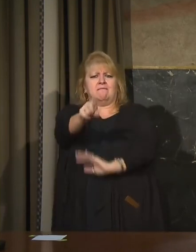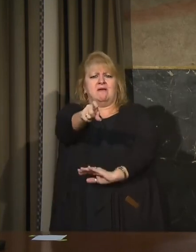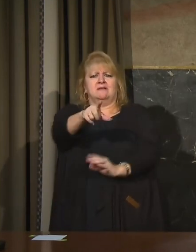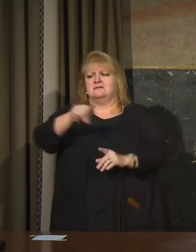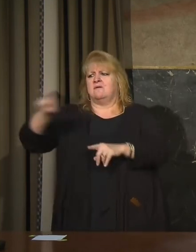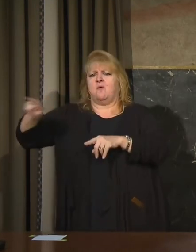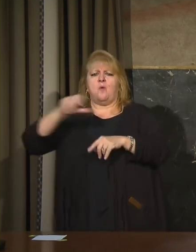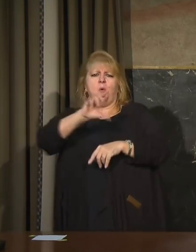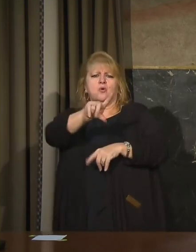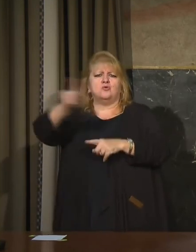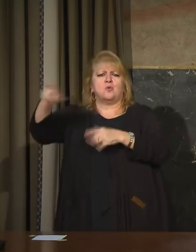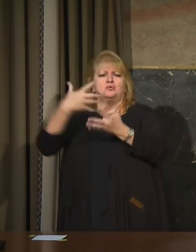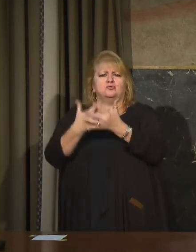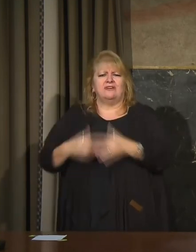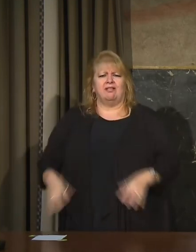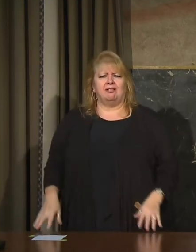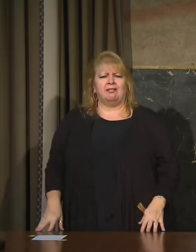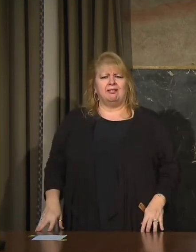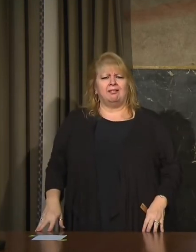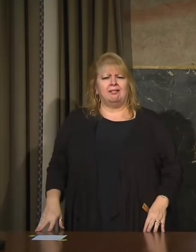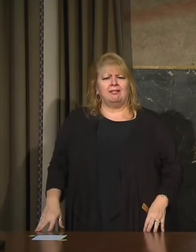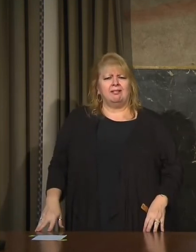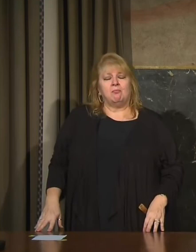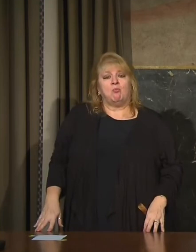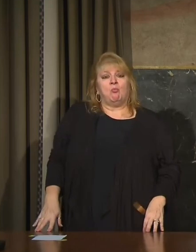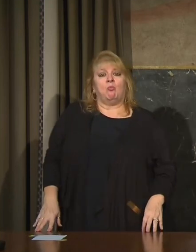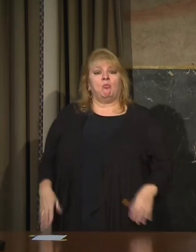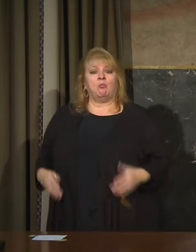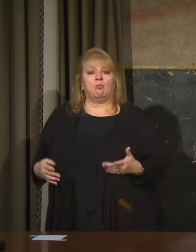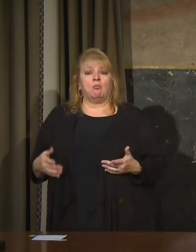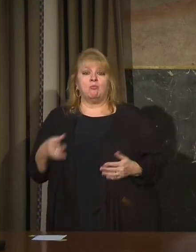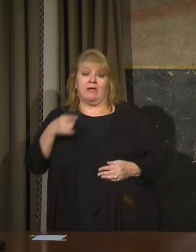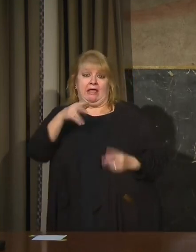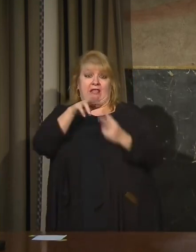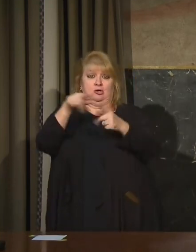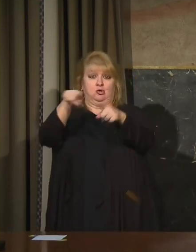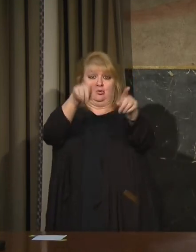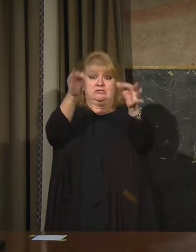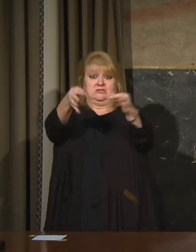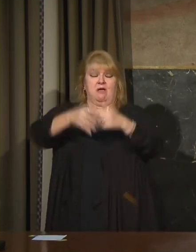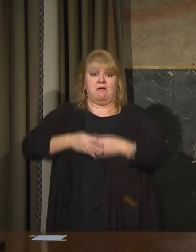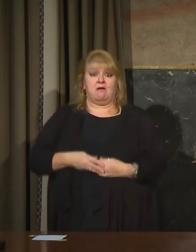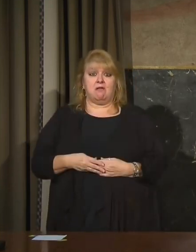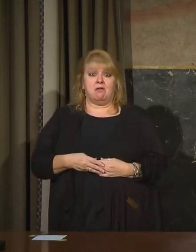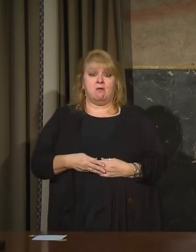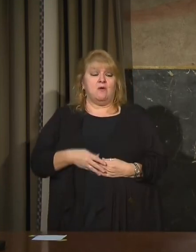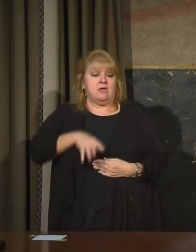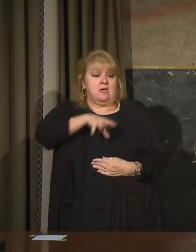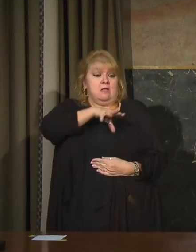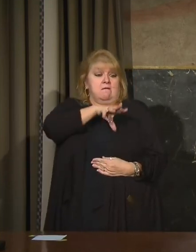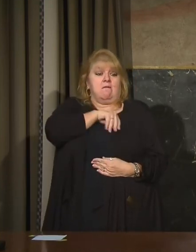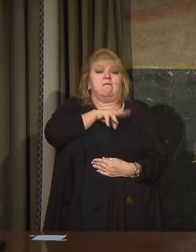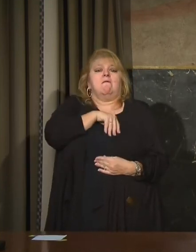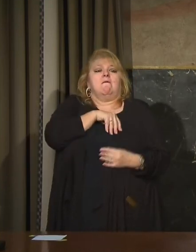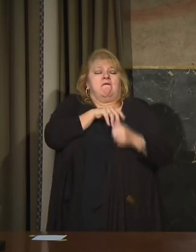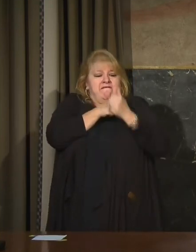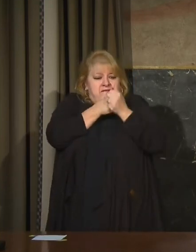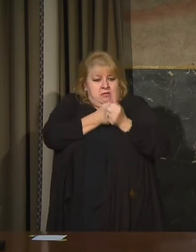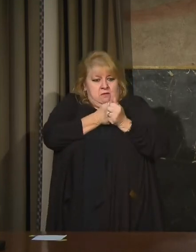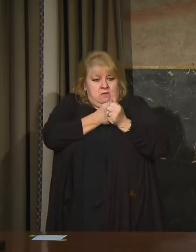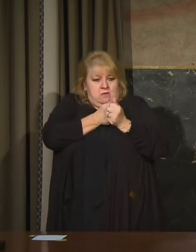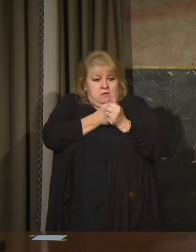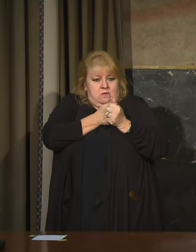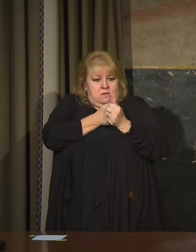And if we don't do better, we're going to watch a lot more of our fellow Louisiana brothers and sisters